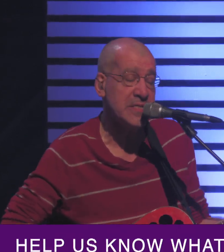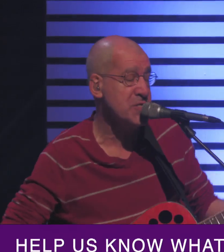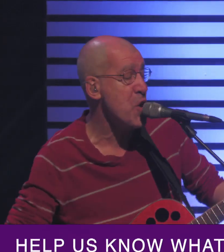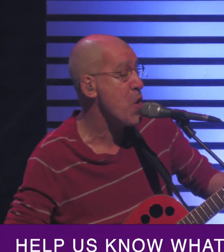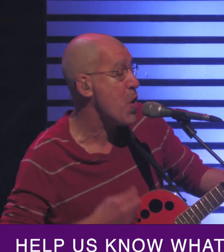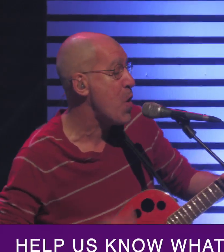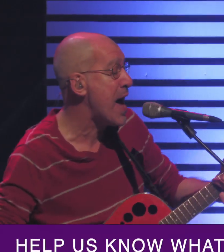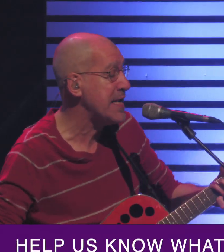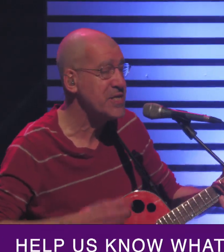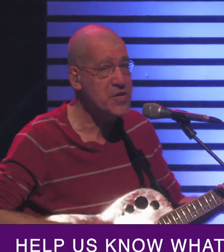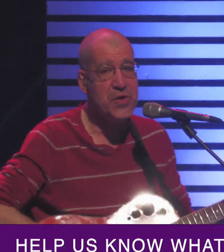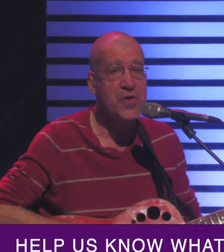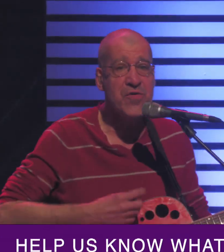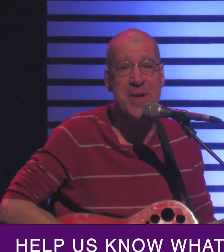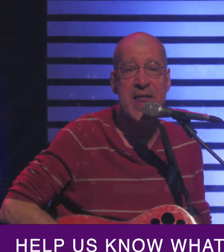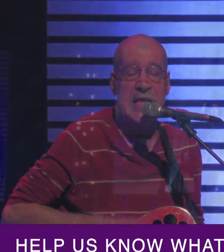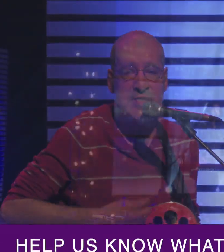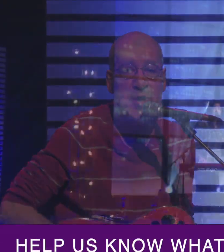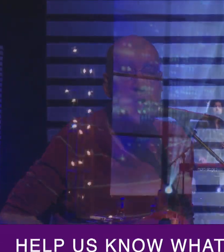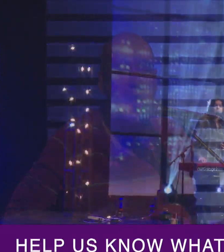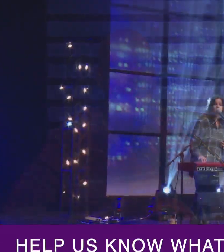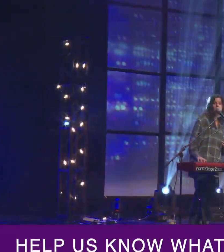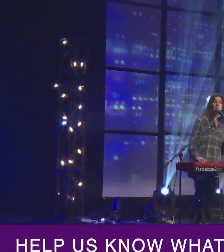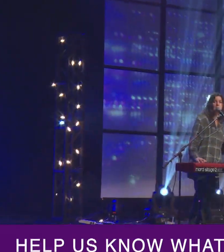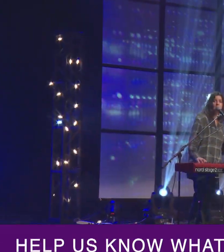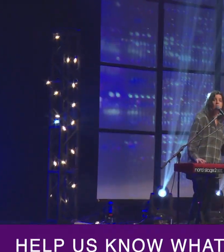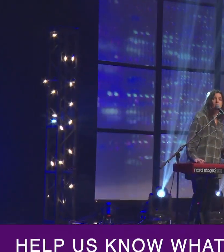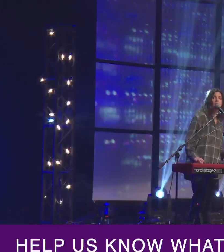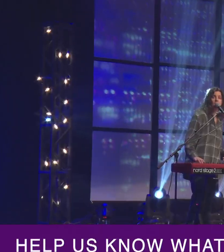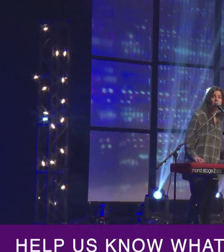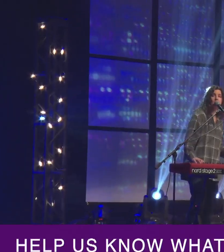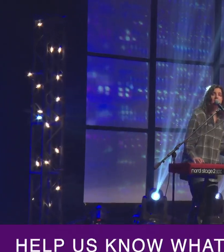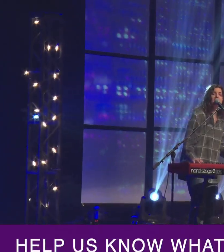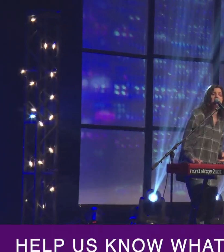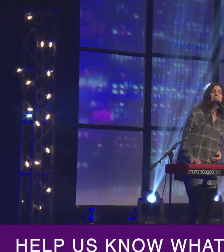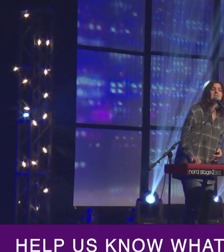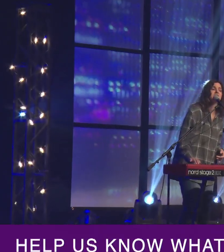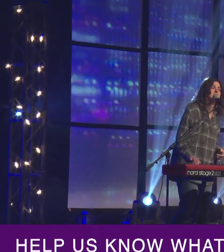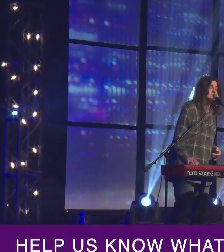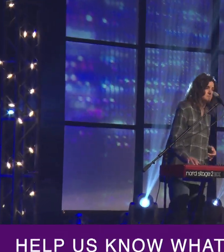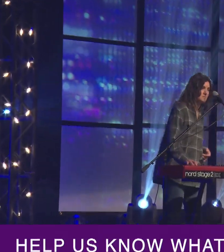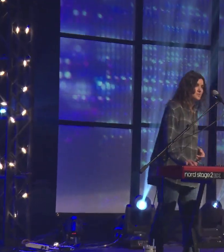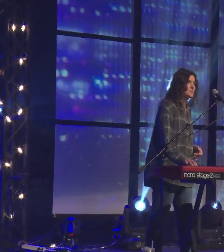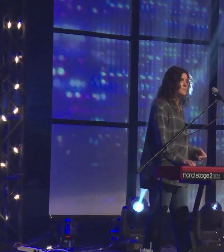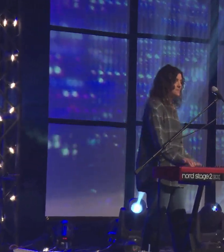Help us know what you've been doing over us.